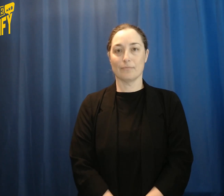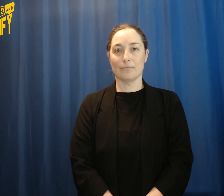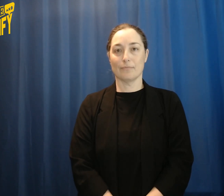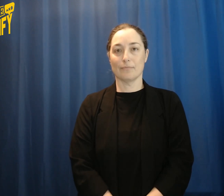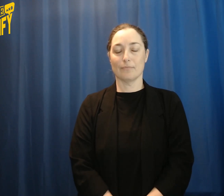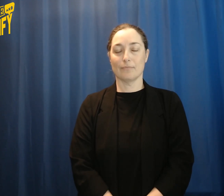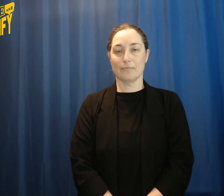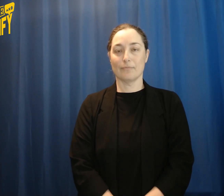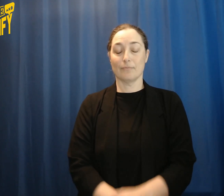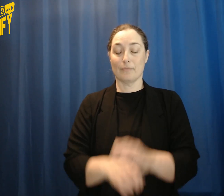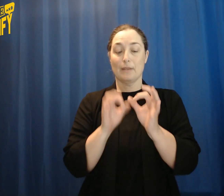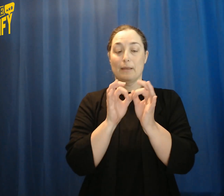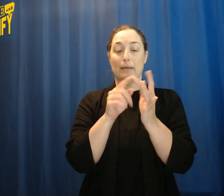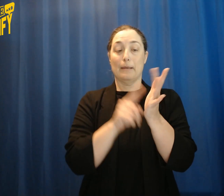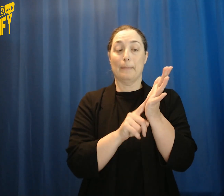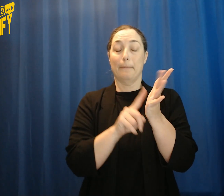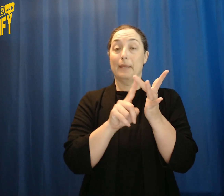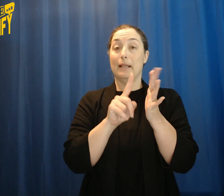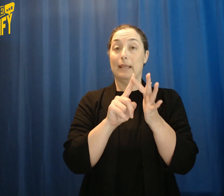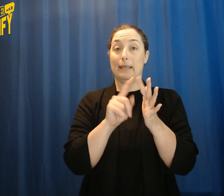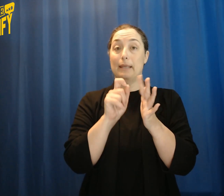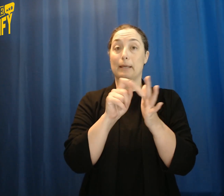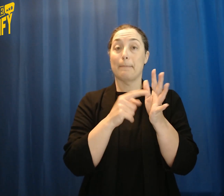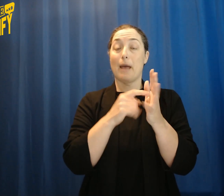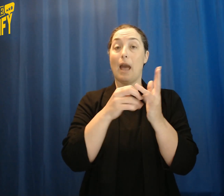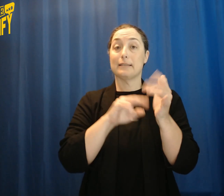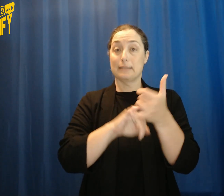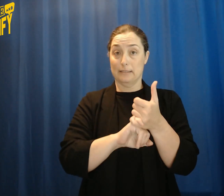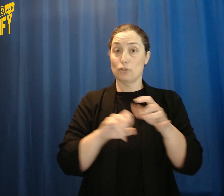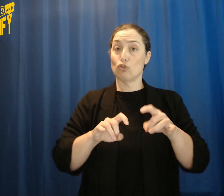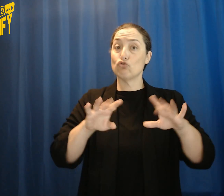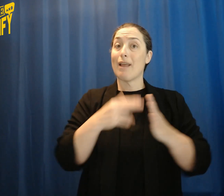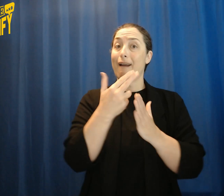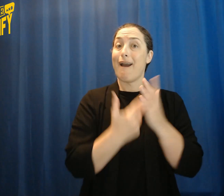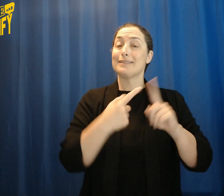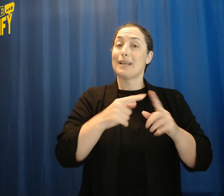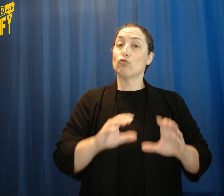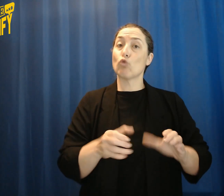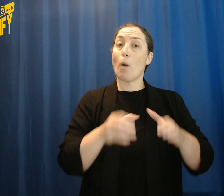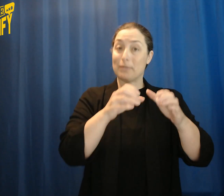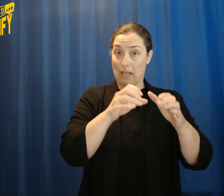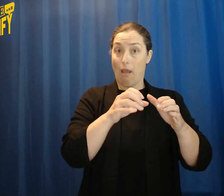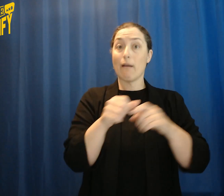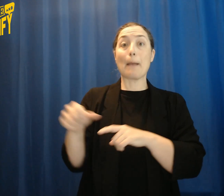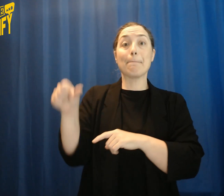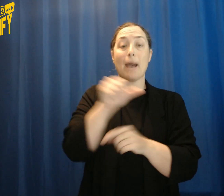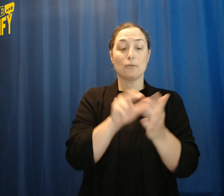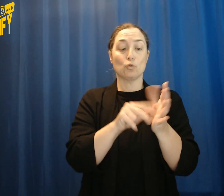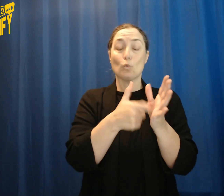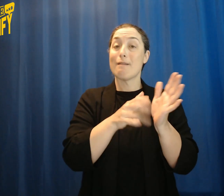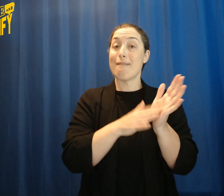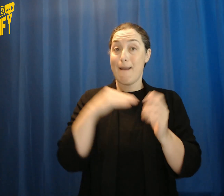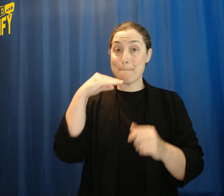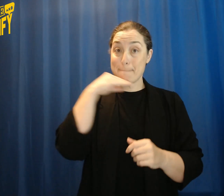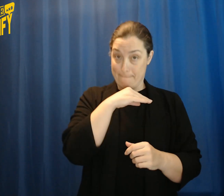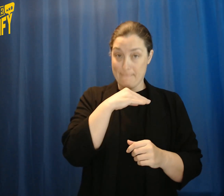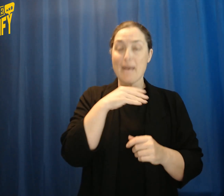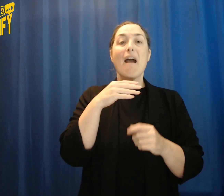Billie Parsons is an Australian artist and sculptor who returned to Naarm after 20 years of living, studying and working